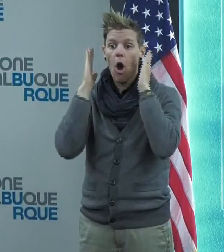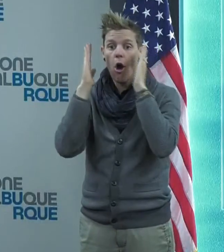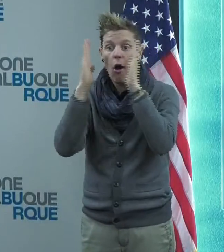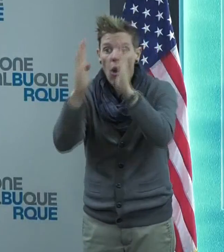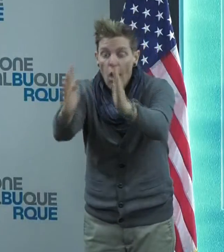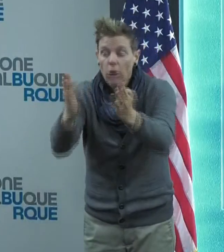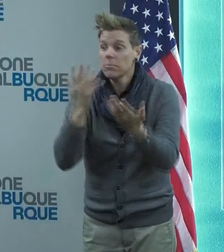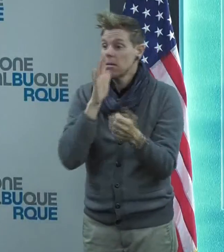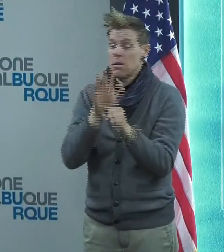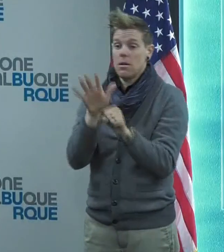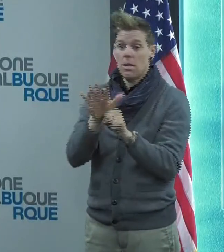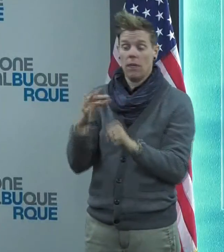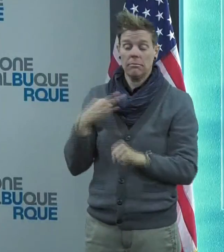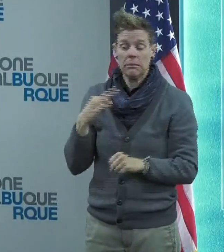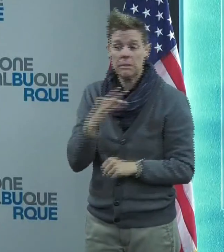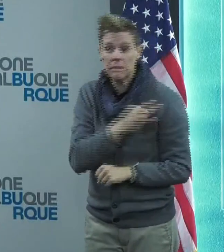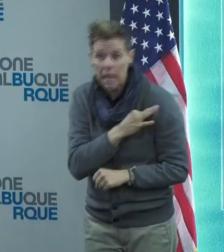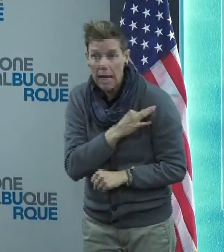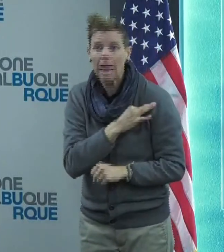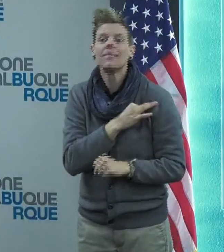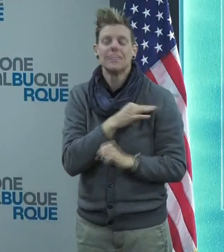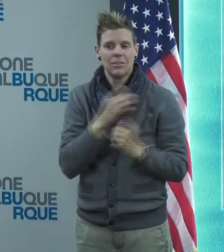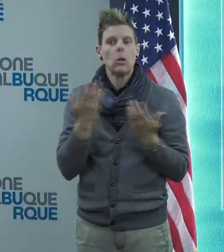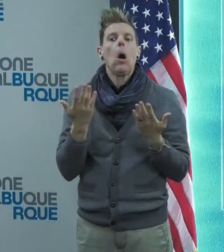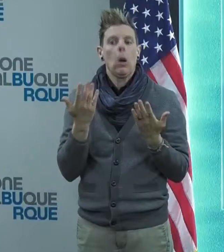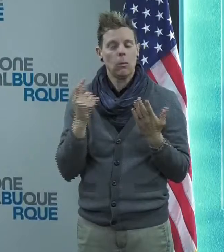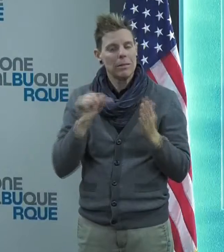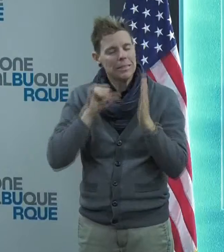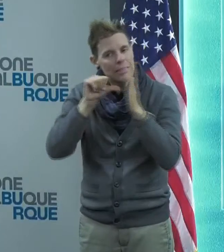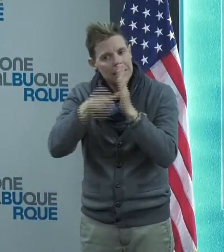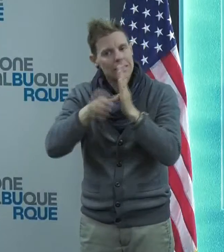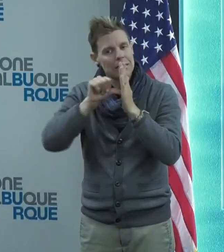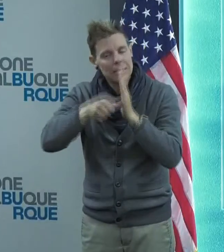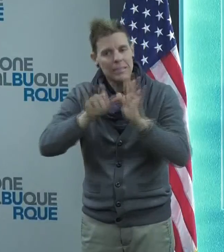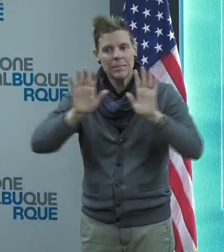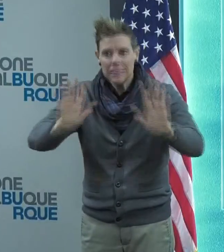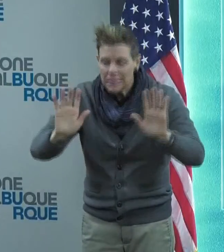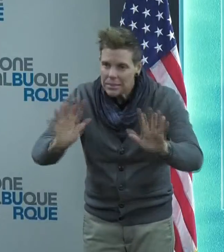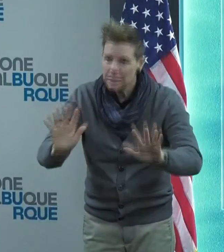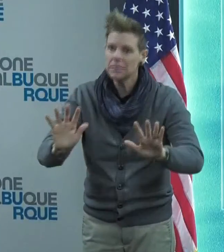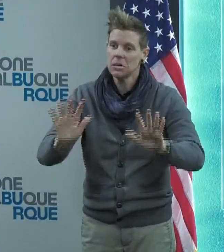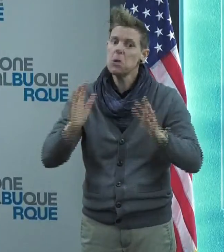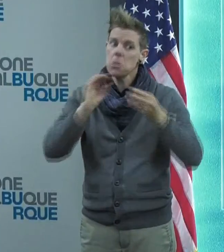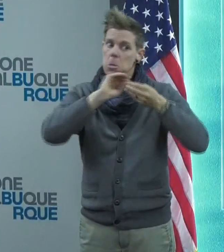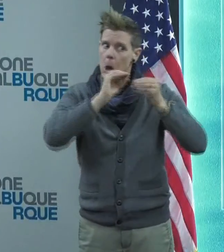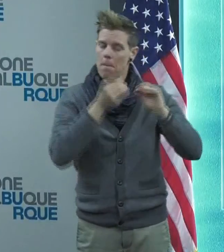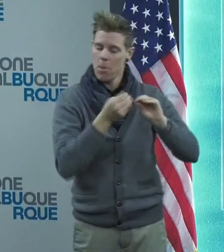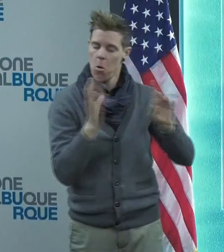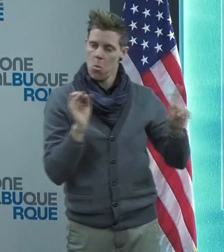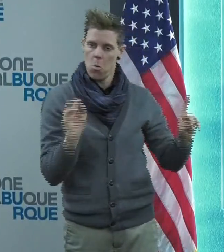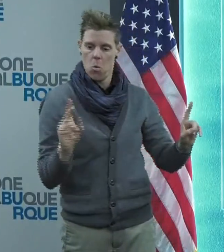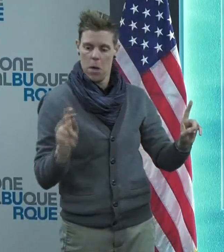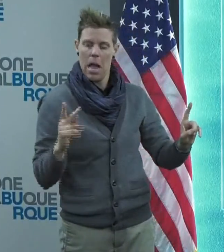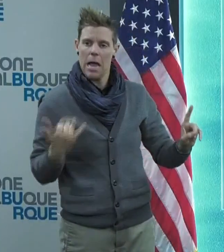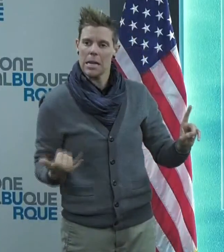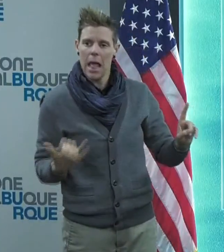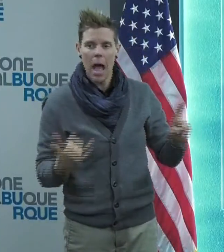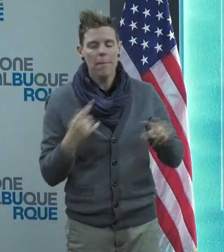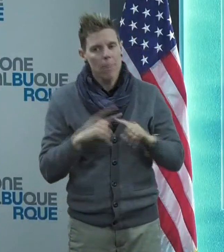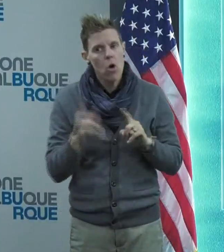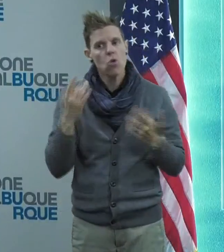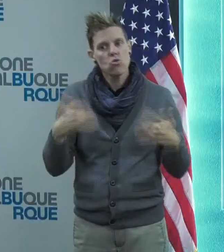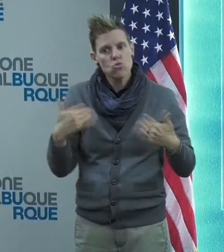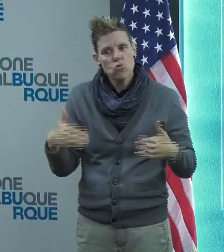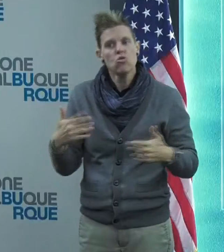why we're pressing this issue so hard. It's not just about having better numbers to put up for people, but we're very concerned about the hospital capacity as